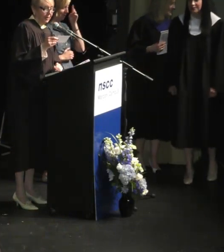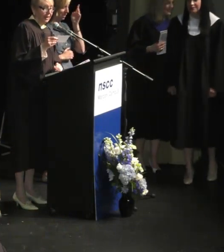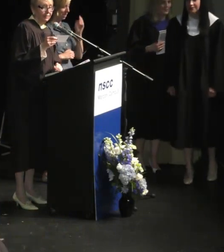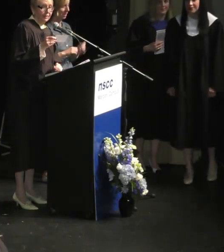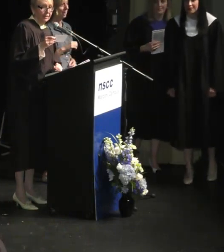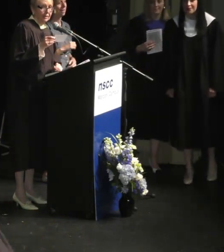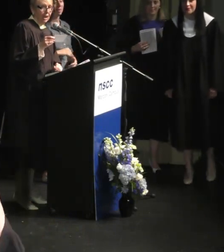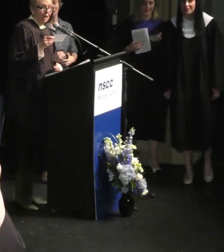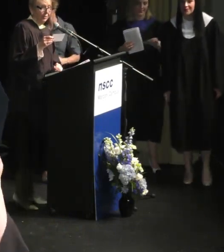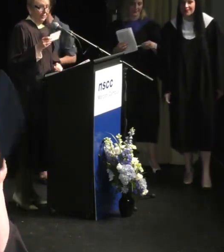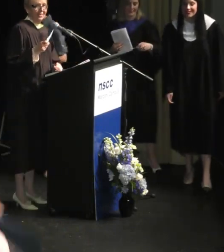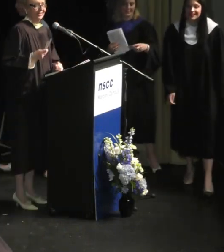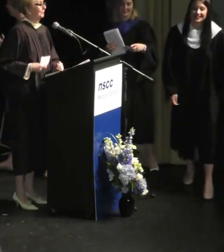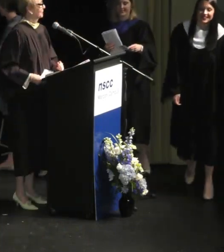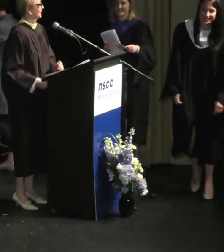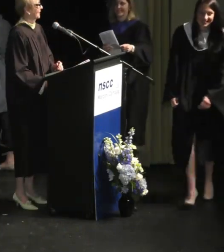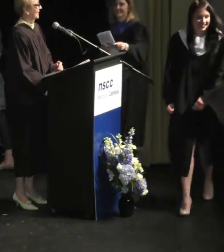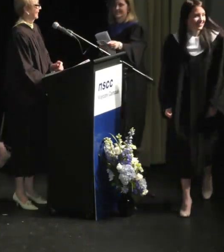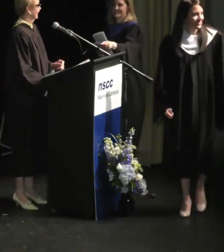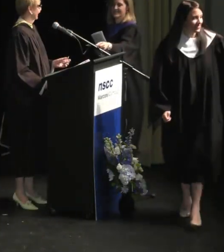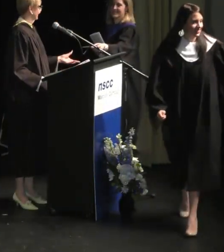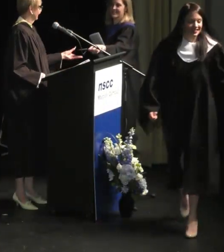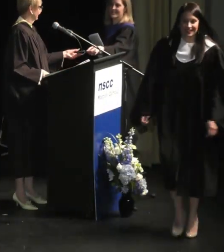Chelsea Banfield, honors.